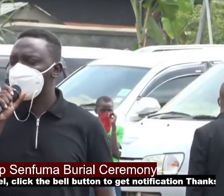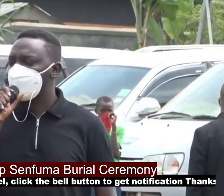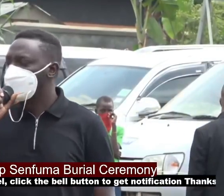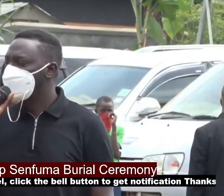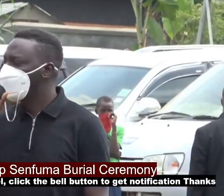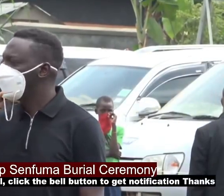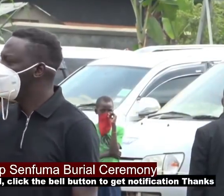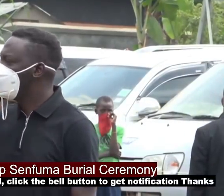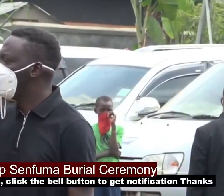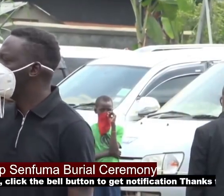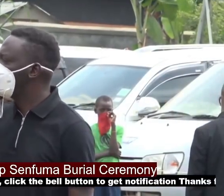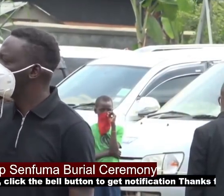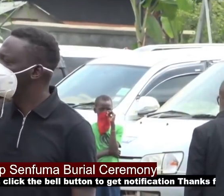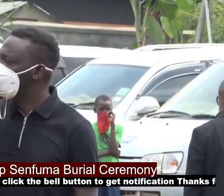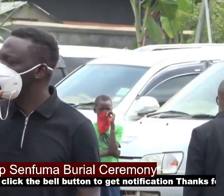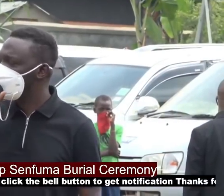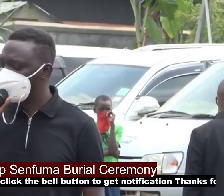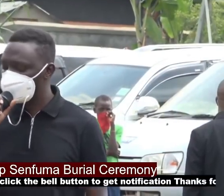omusai gwo